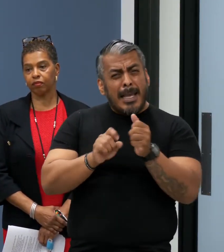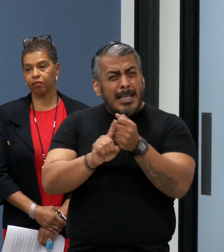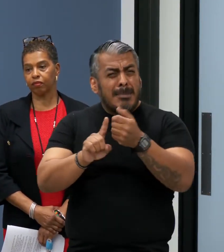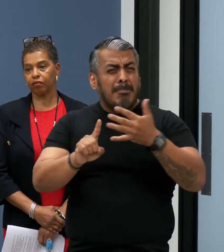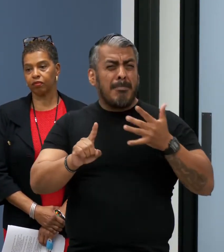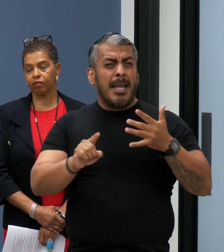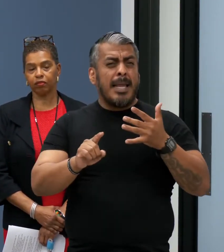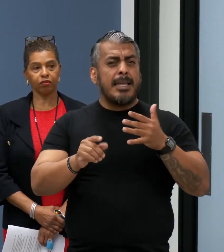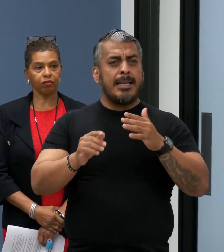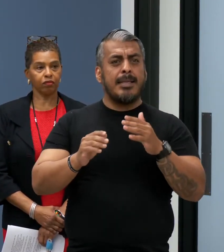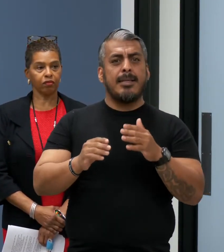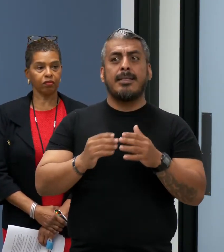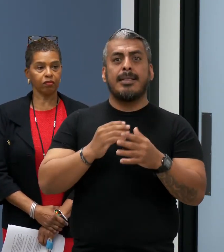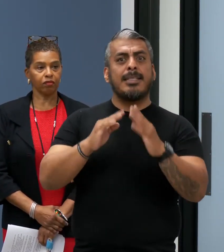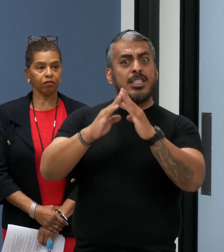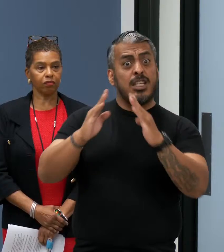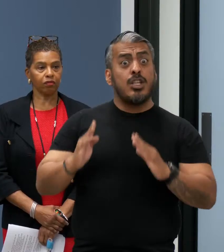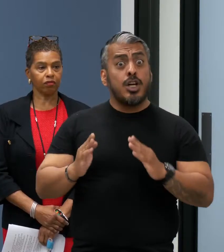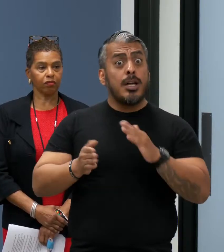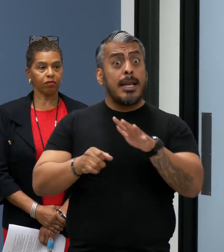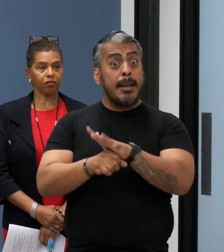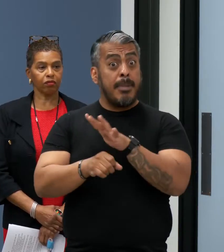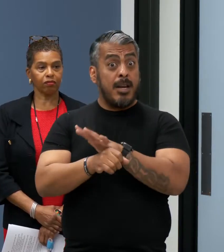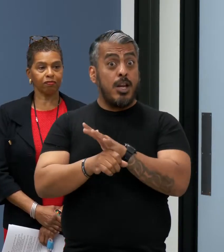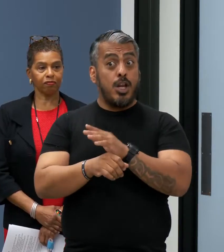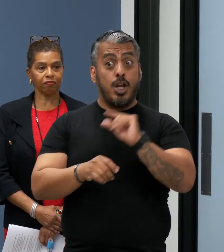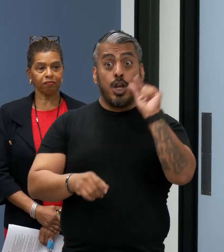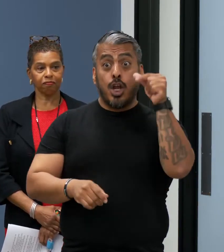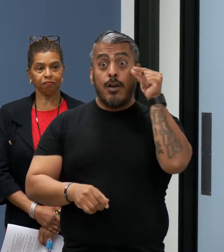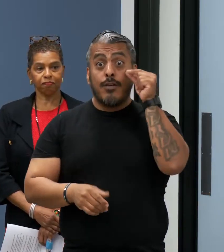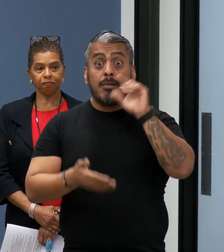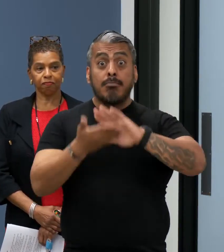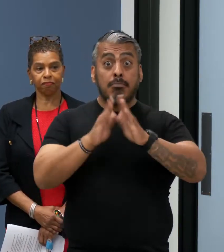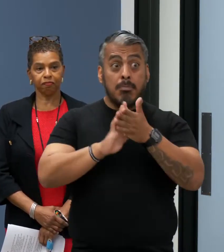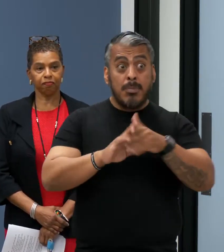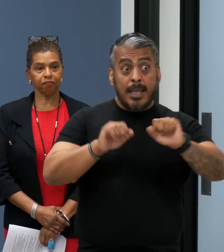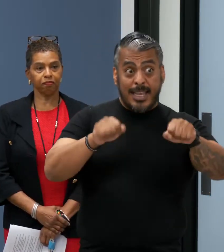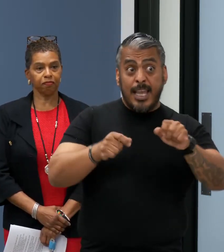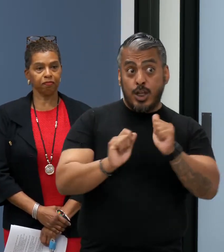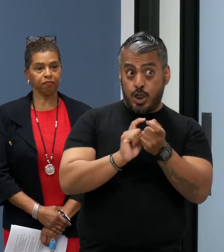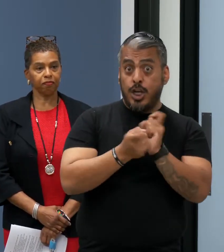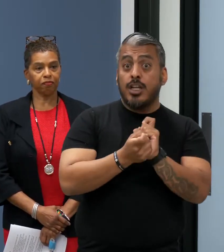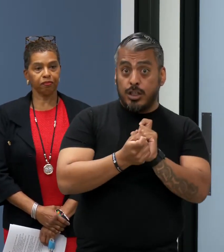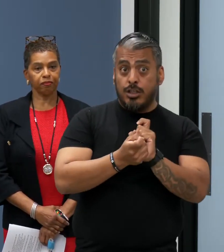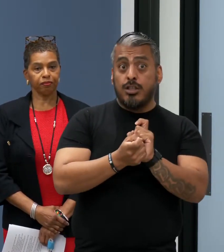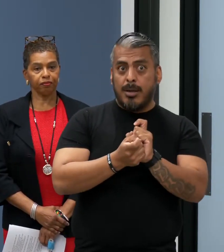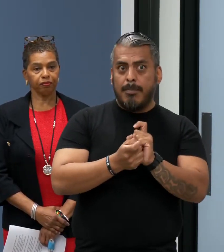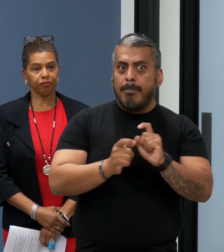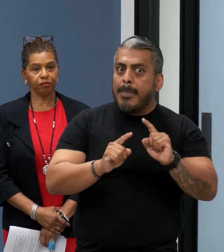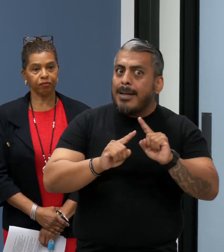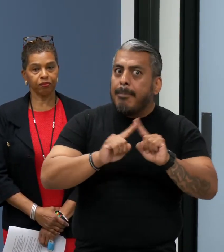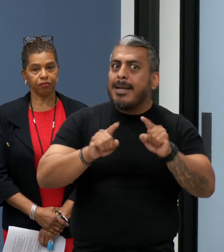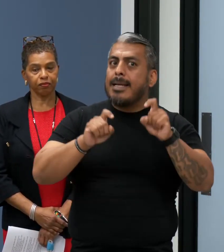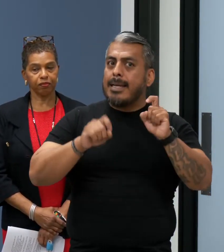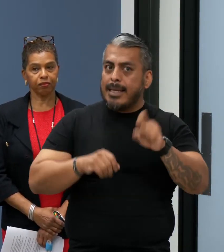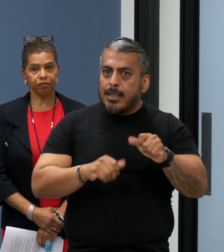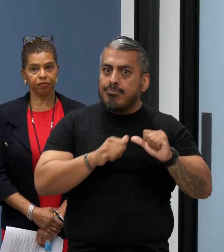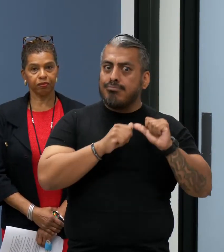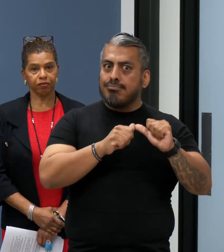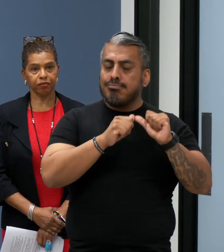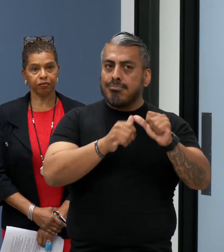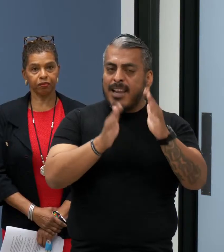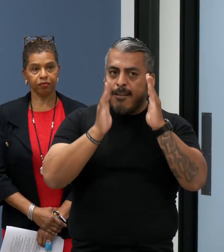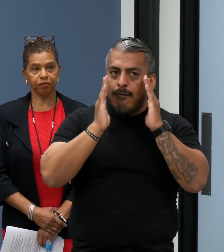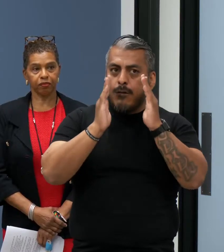when we collaborate and work together, government and community, we can turn the tide. But we have to maintain our focus. Now is not the